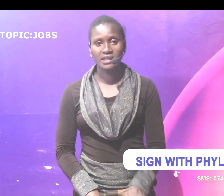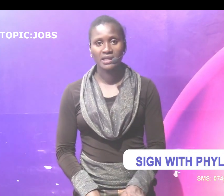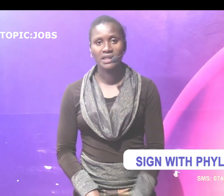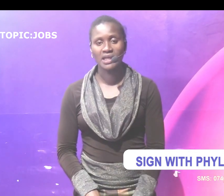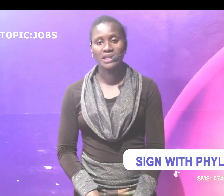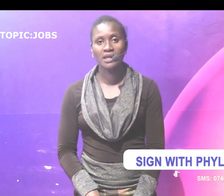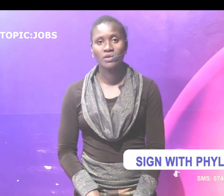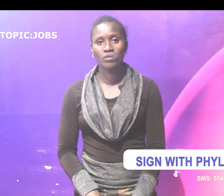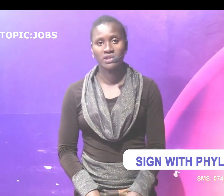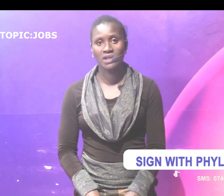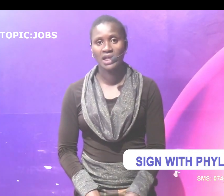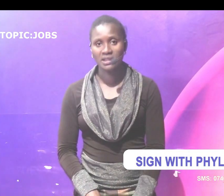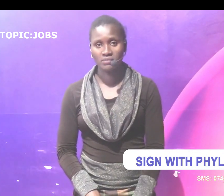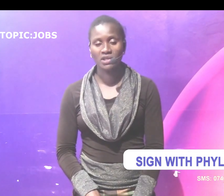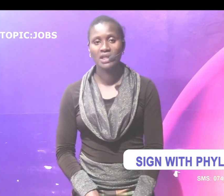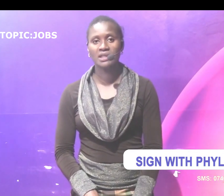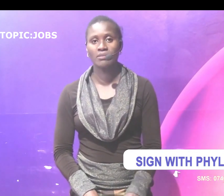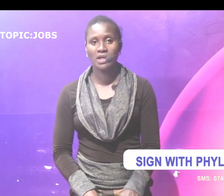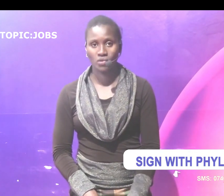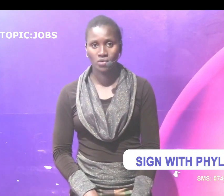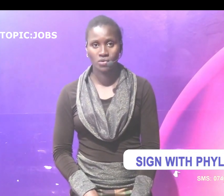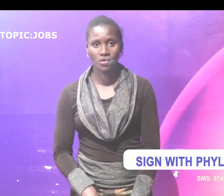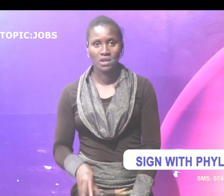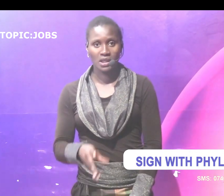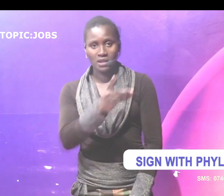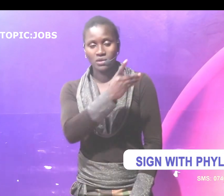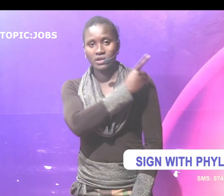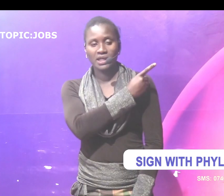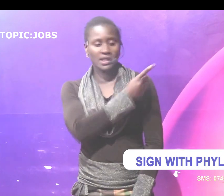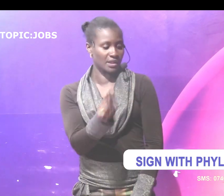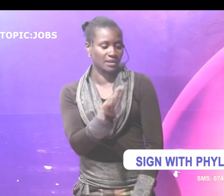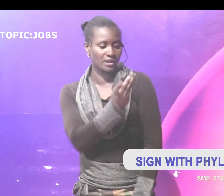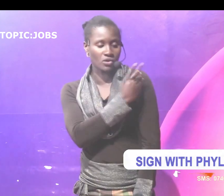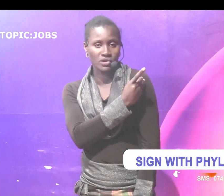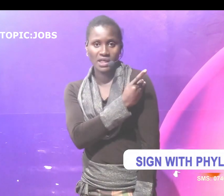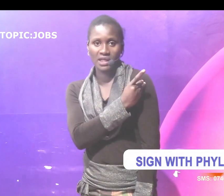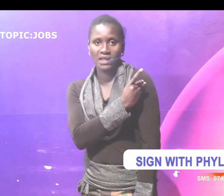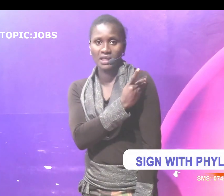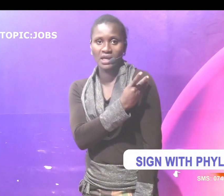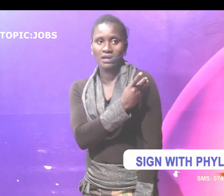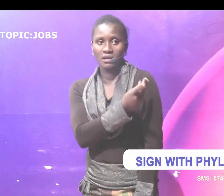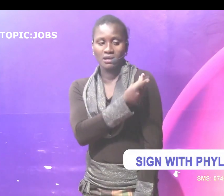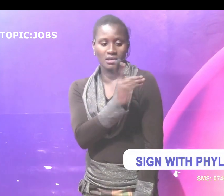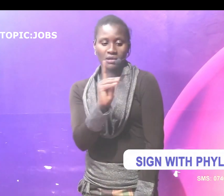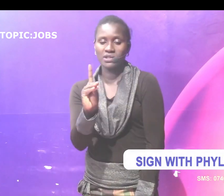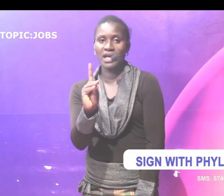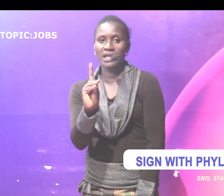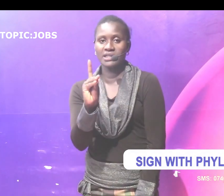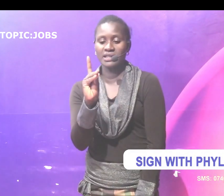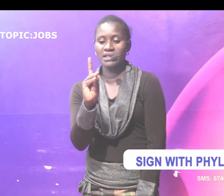and then you personalize, meaning it is a person. So doctor, this is doctor, like here. Using a letter D, this is letter